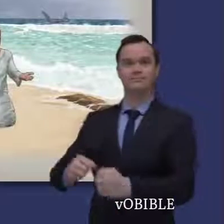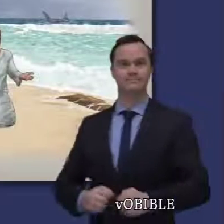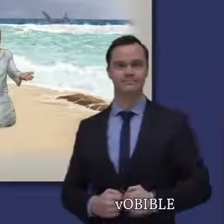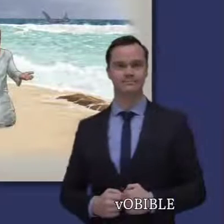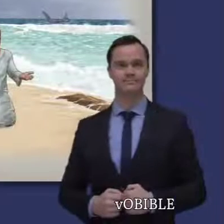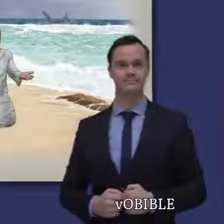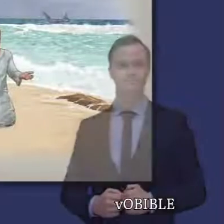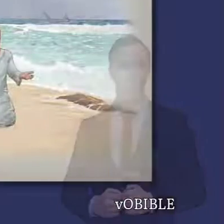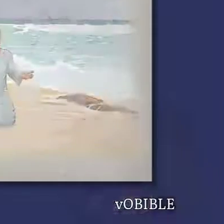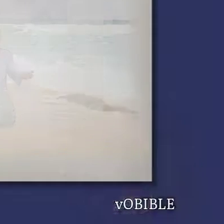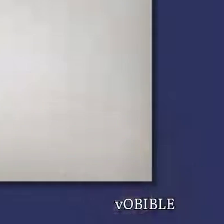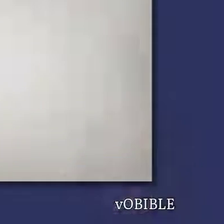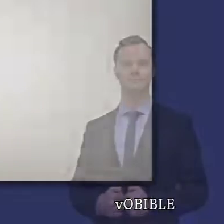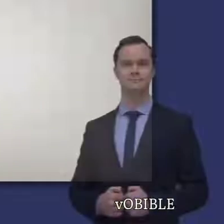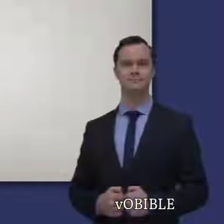dry land.